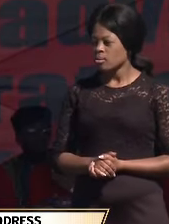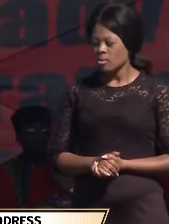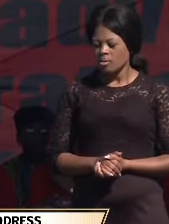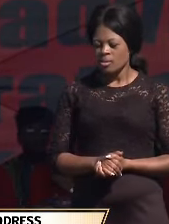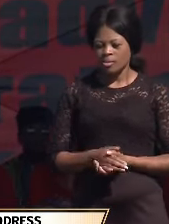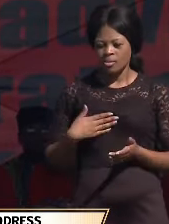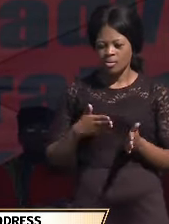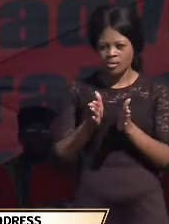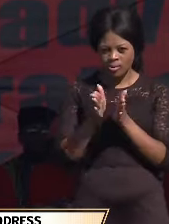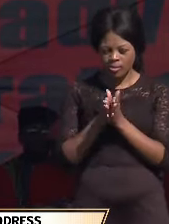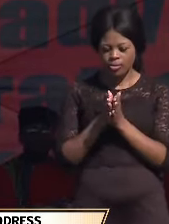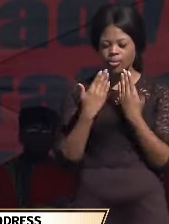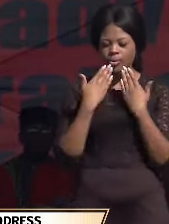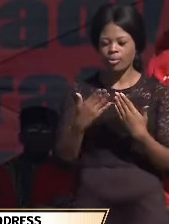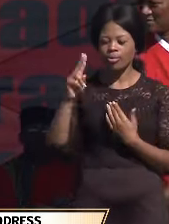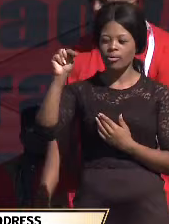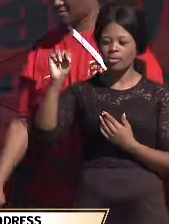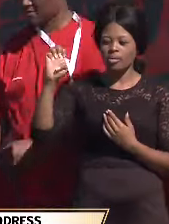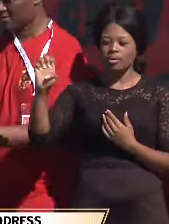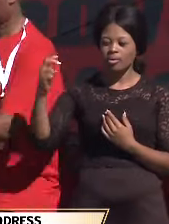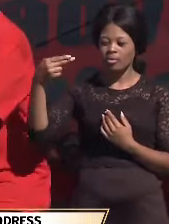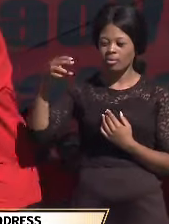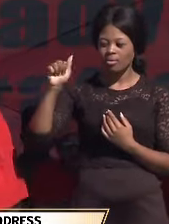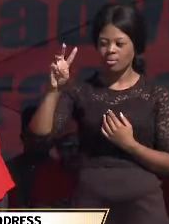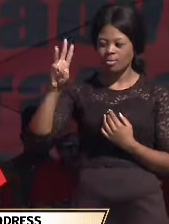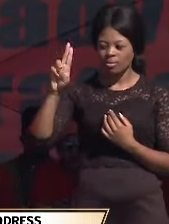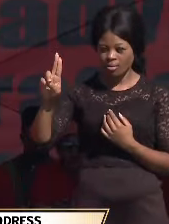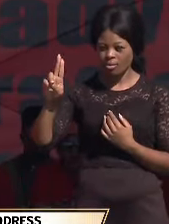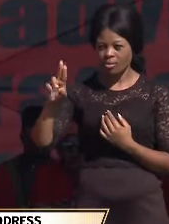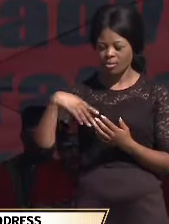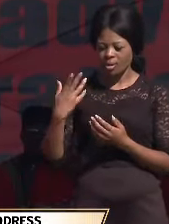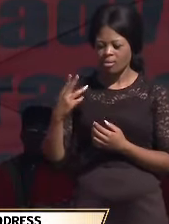Sicela ukubonga inehawu ne-SACP.